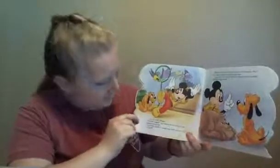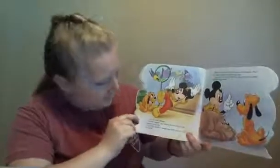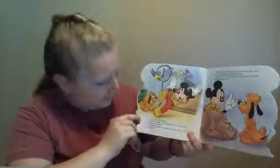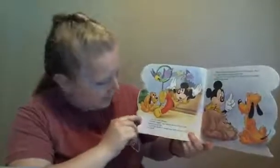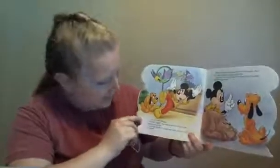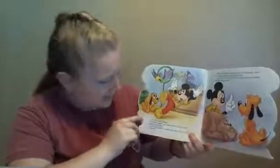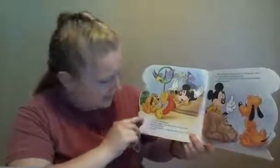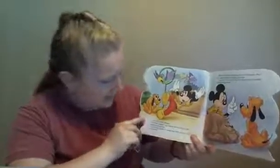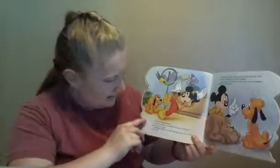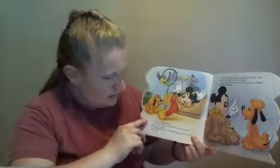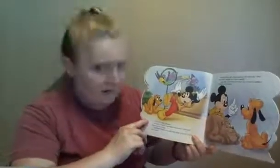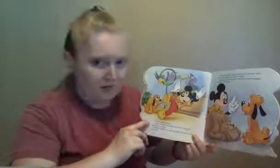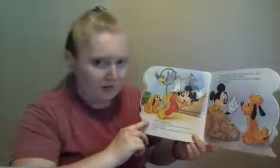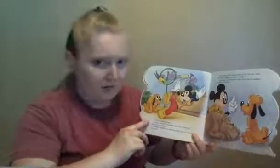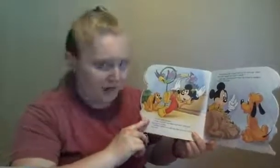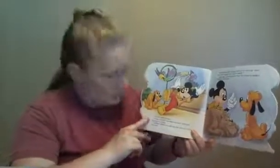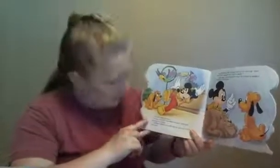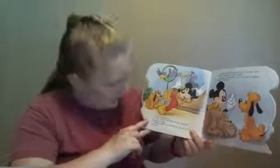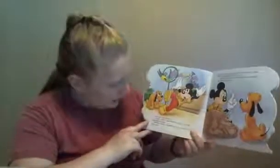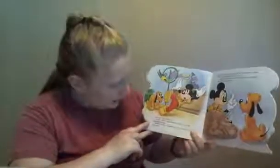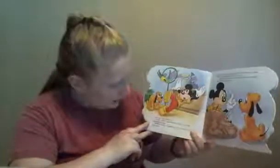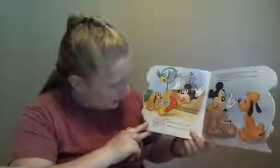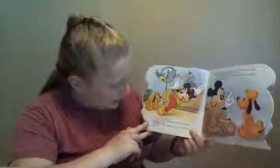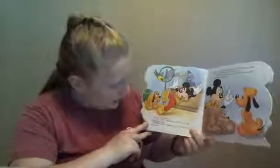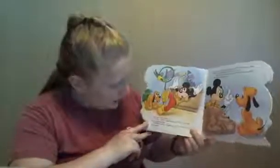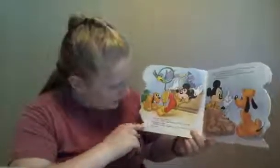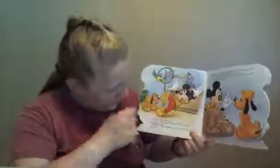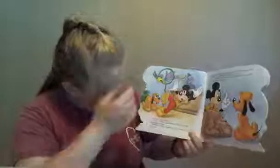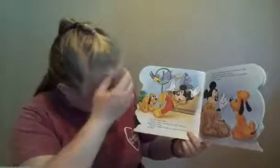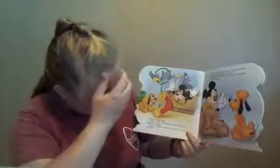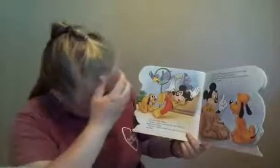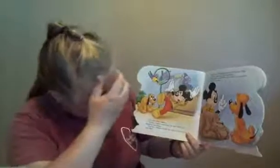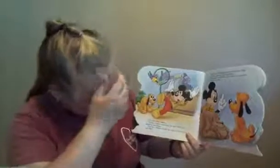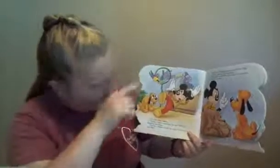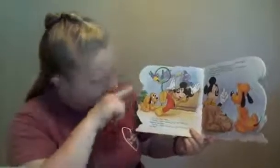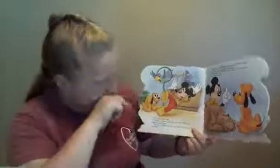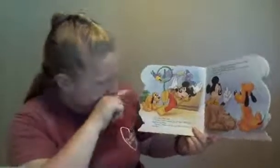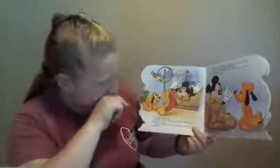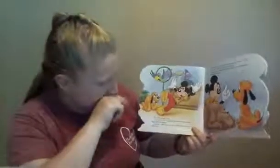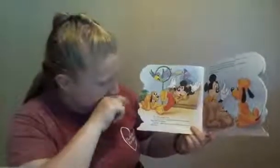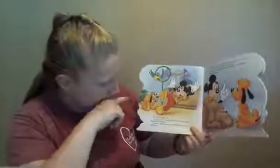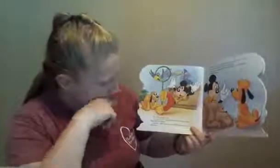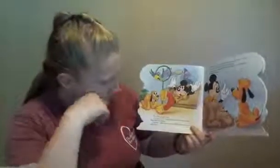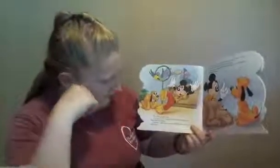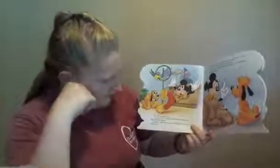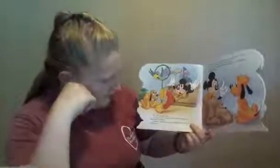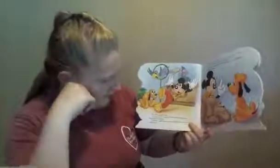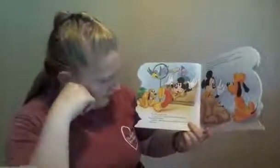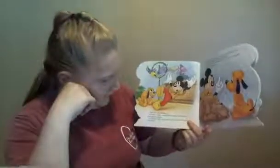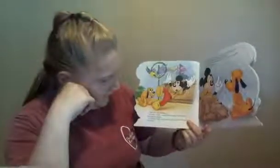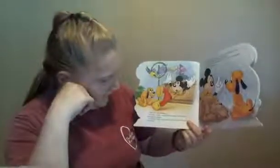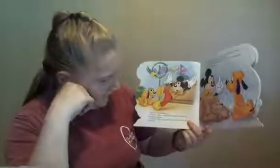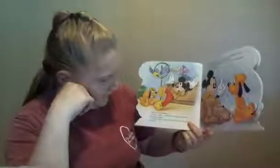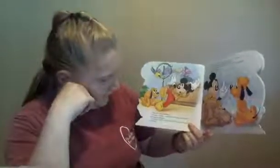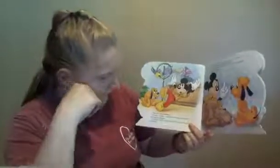Uh-oh, cried Mickey. Crash, crash, squawked the bird. furiously flapping his